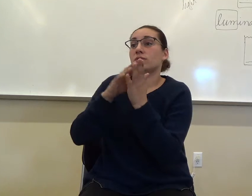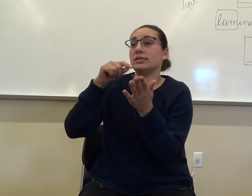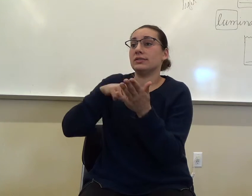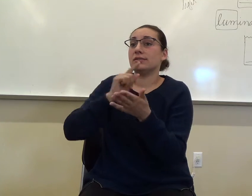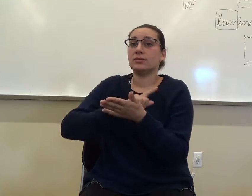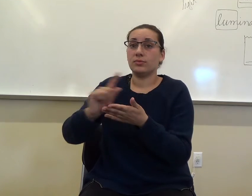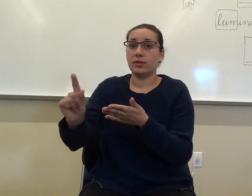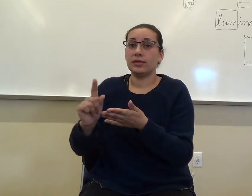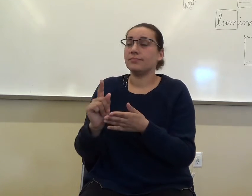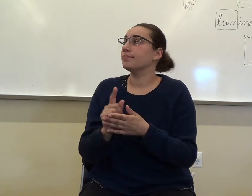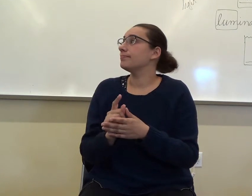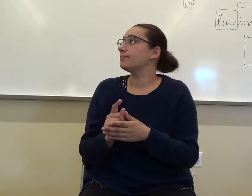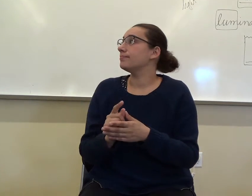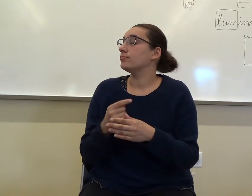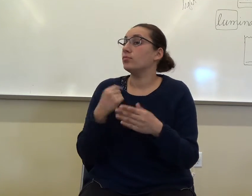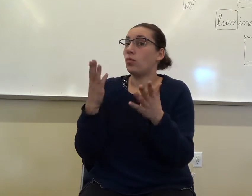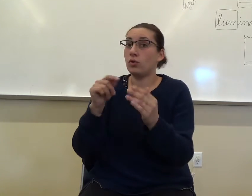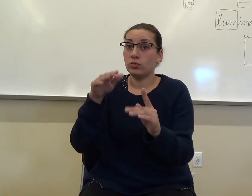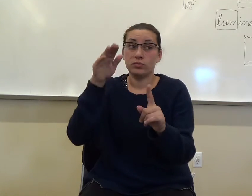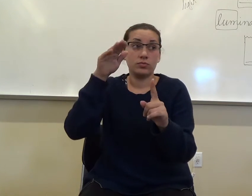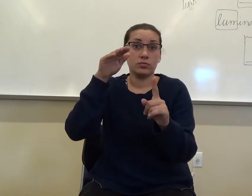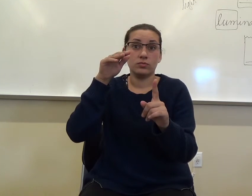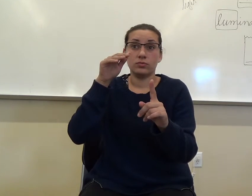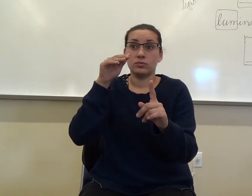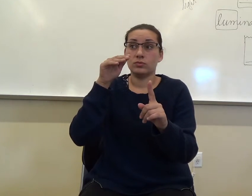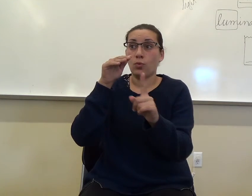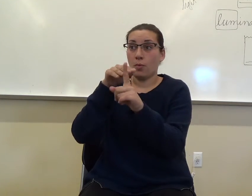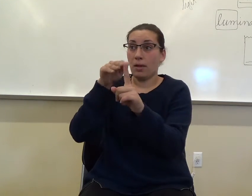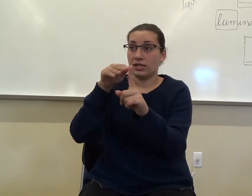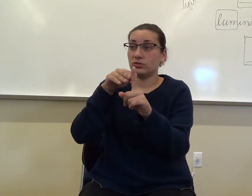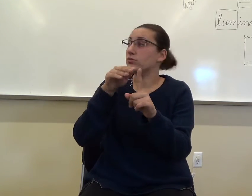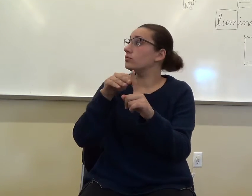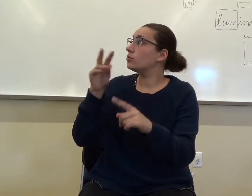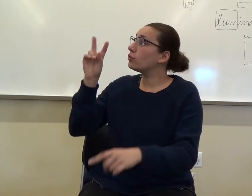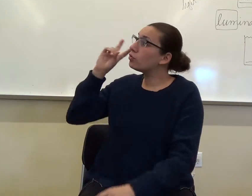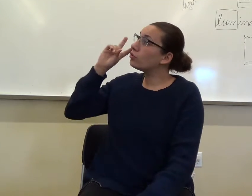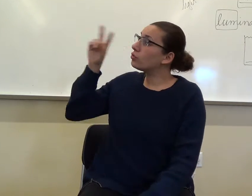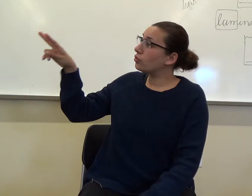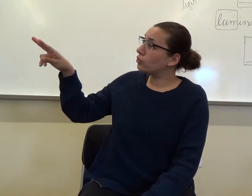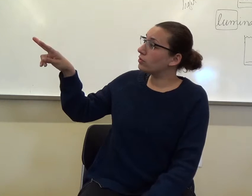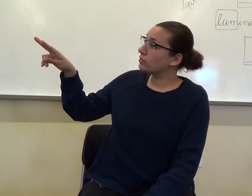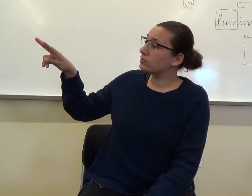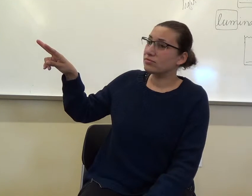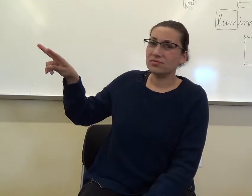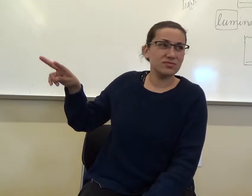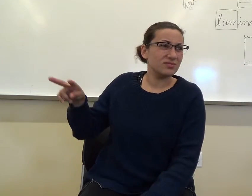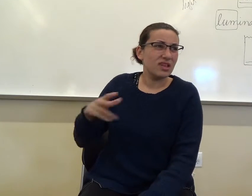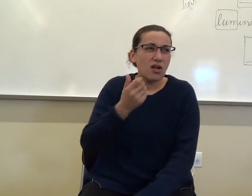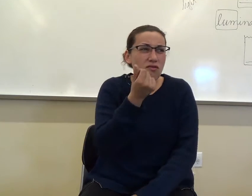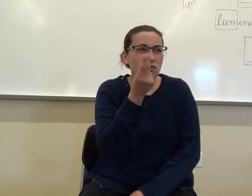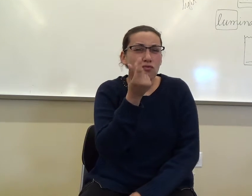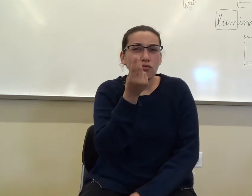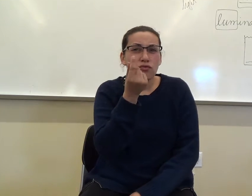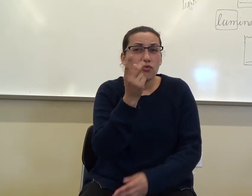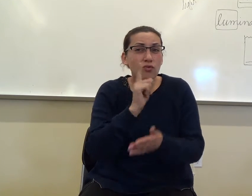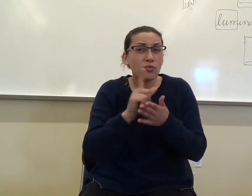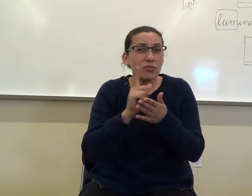to call people's attention to is, look only how few weeks we have left. That's what